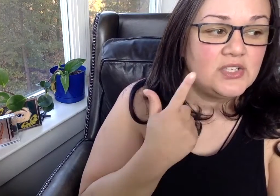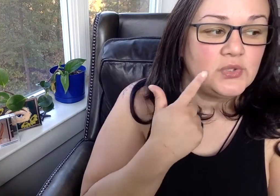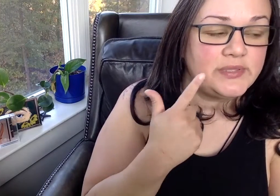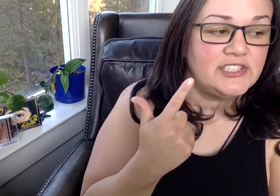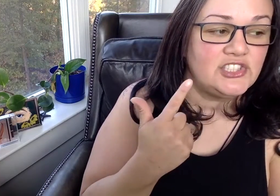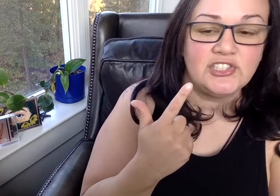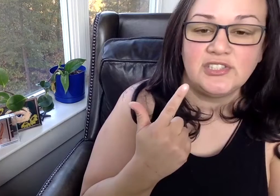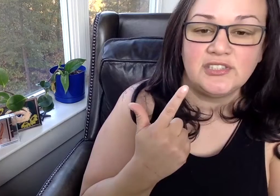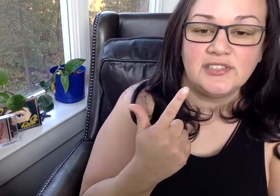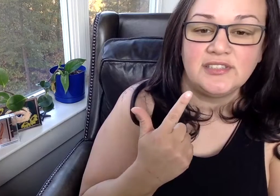sandwich,